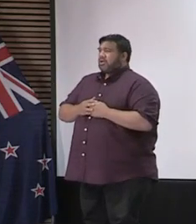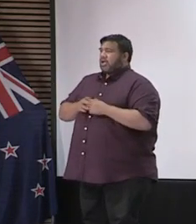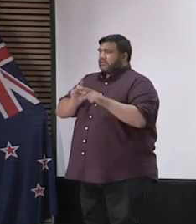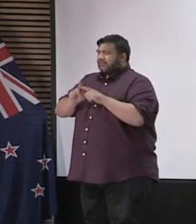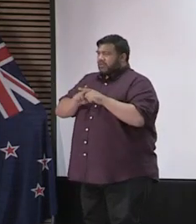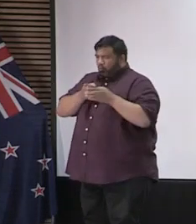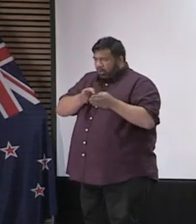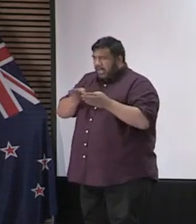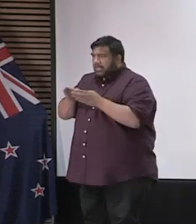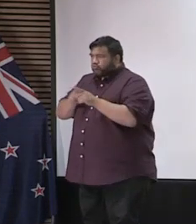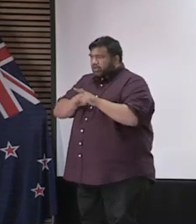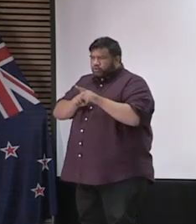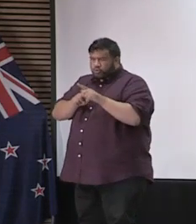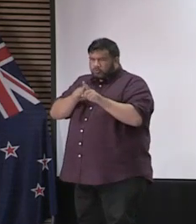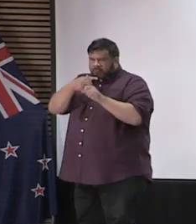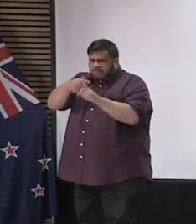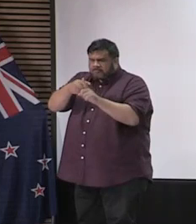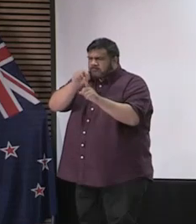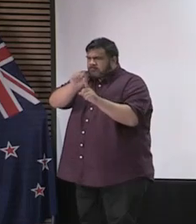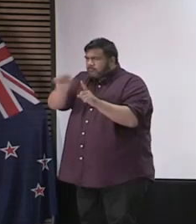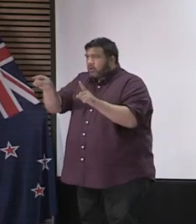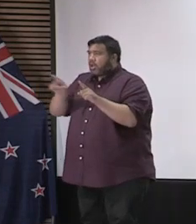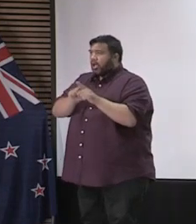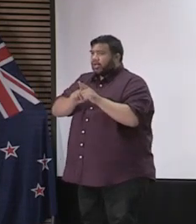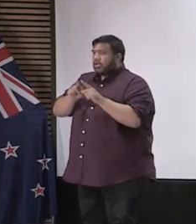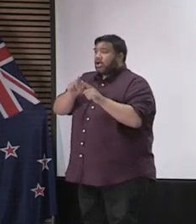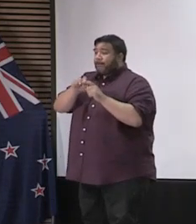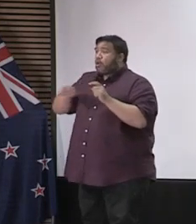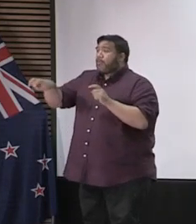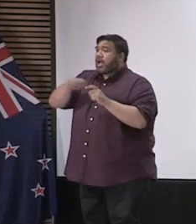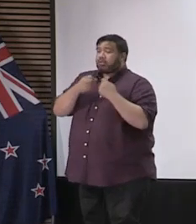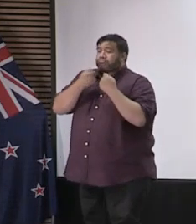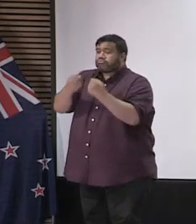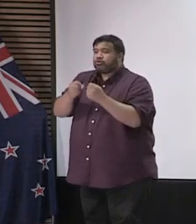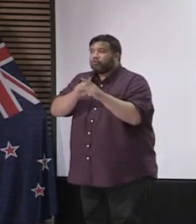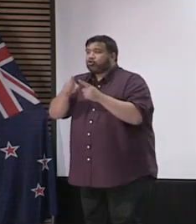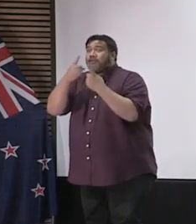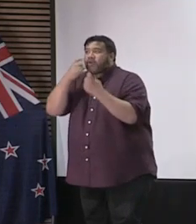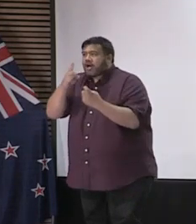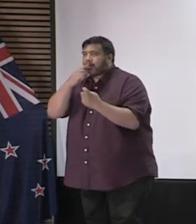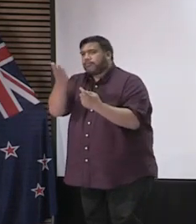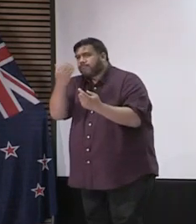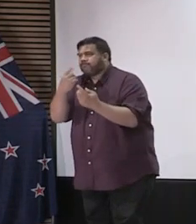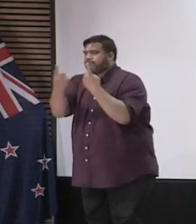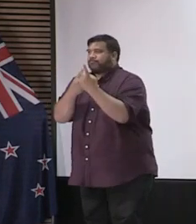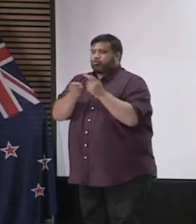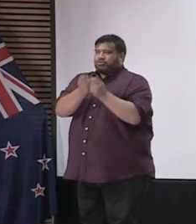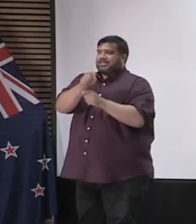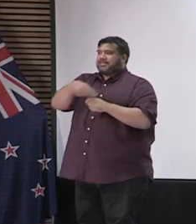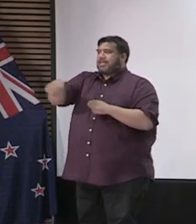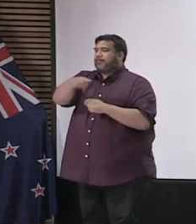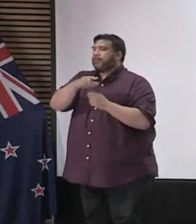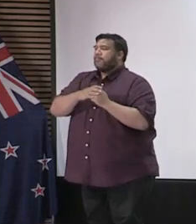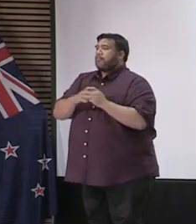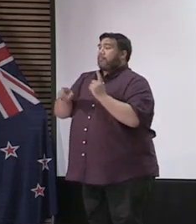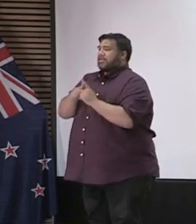target groups, and for example through mobile testing going out and to find cases. So arguably, in my view, is at the